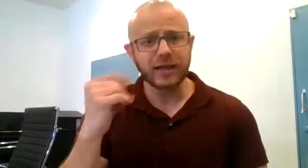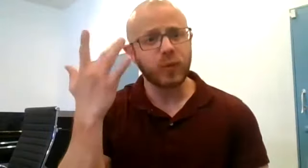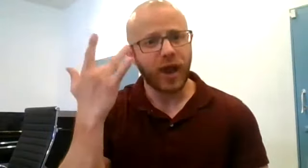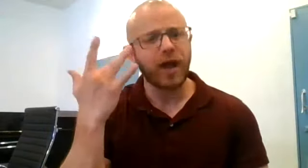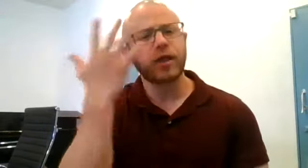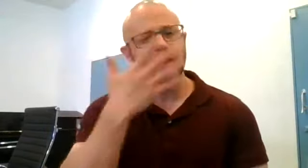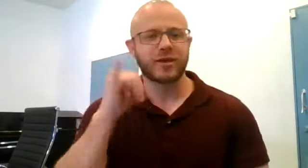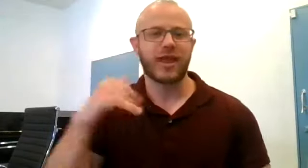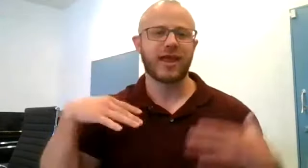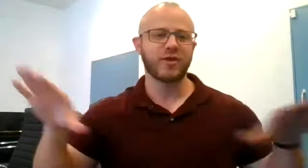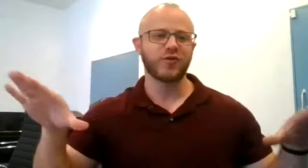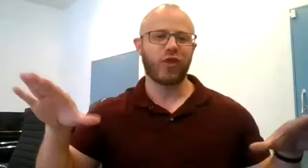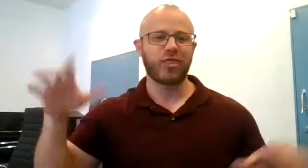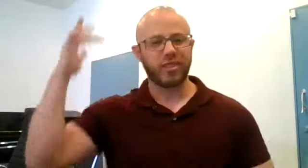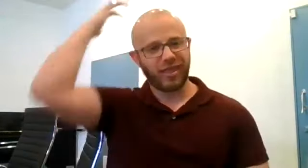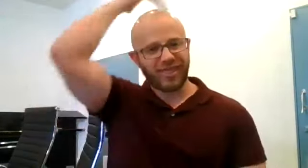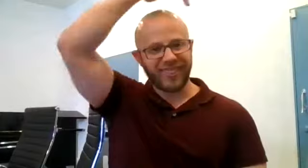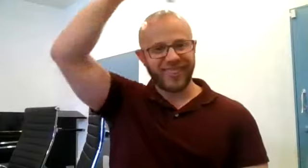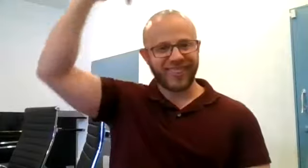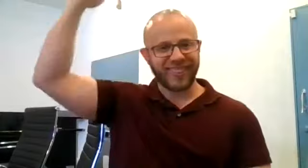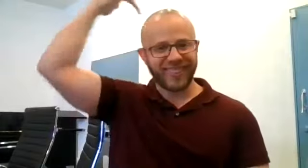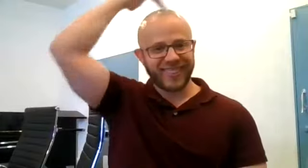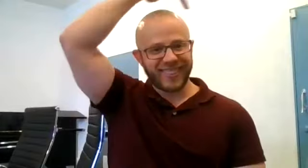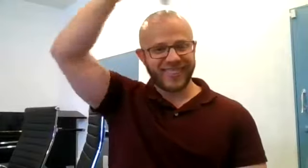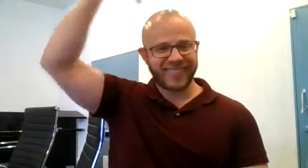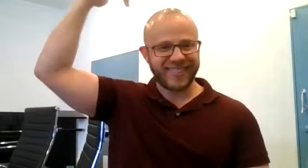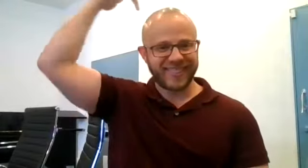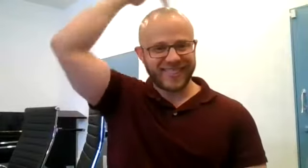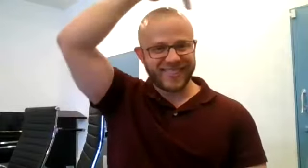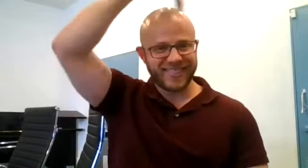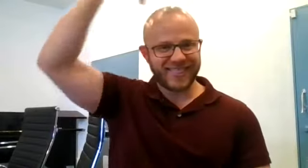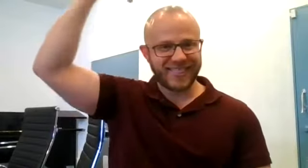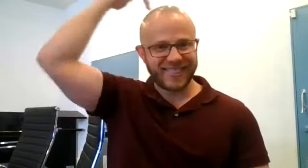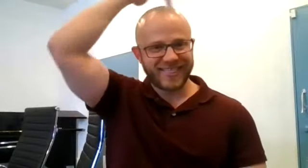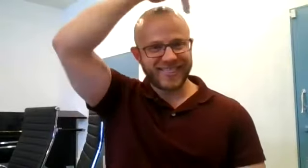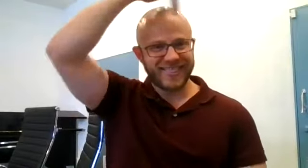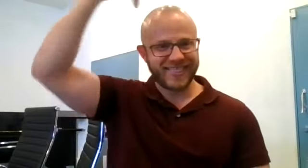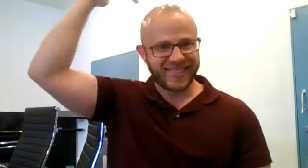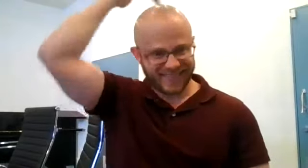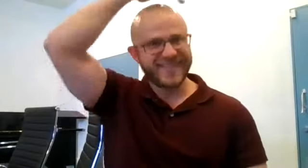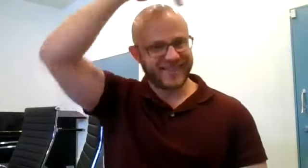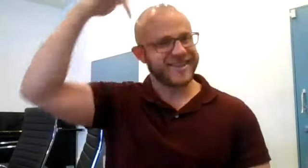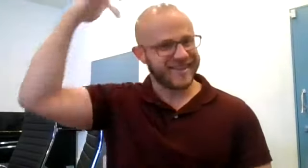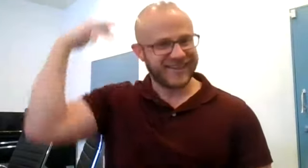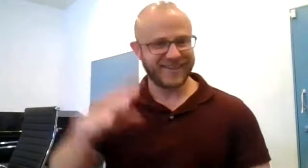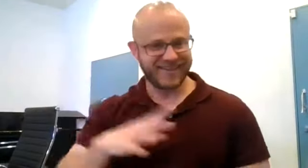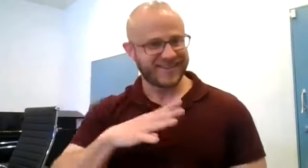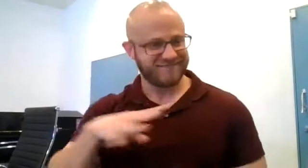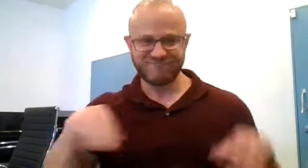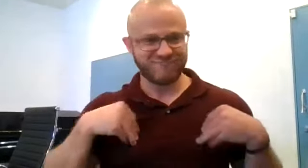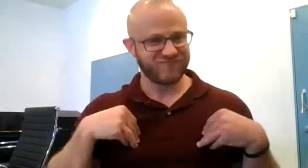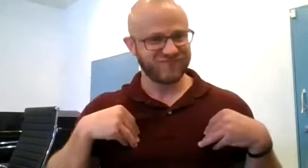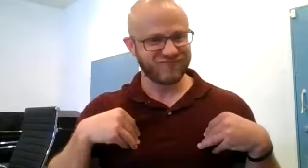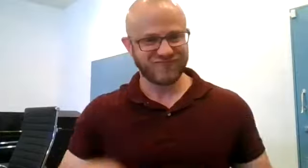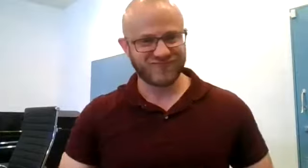I like it. Look like an angel, right? Look, doesn't that sign look like an angel, like a halo? So I